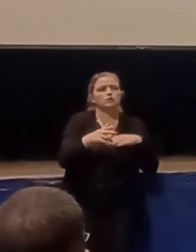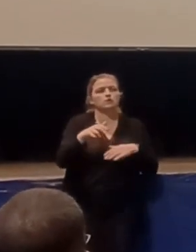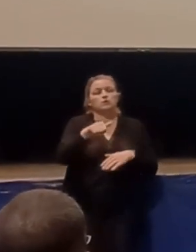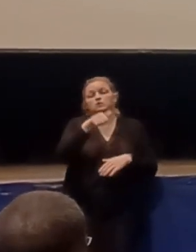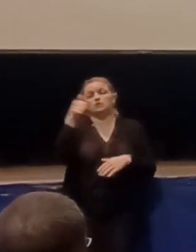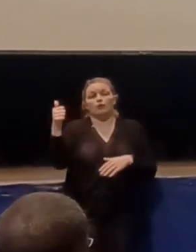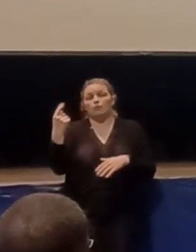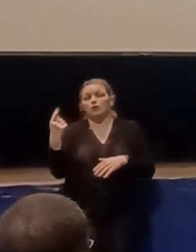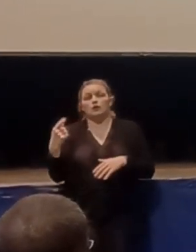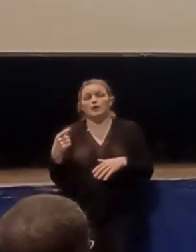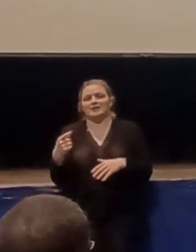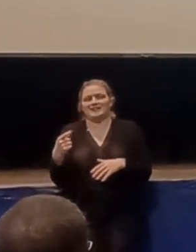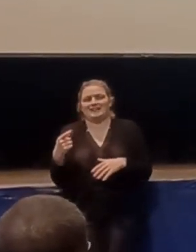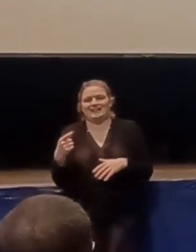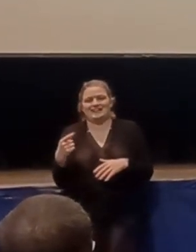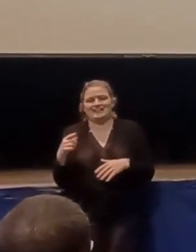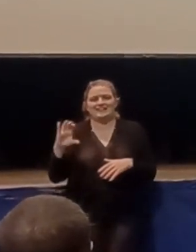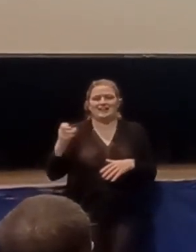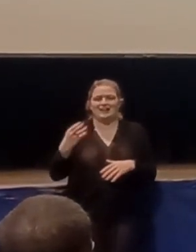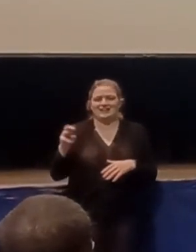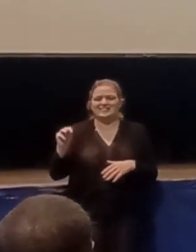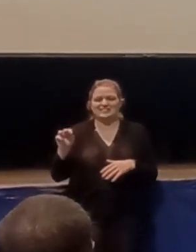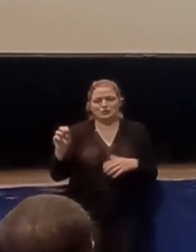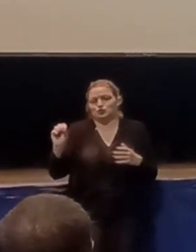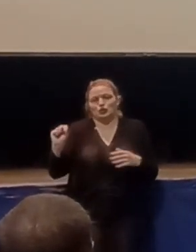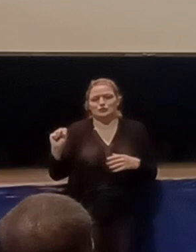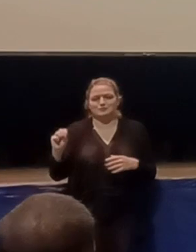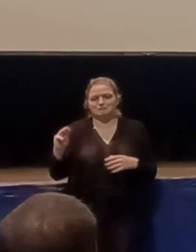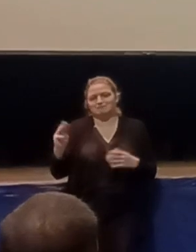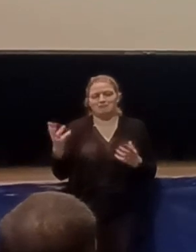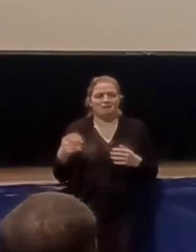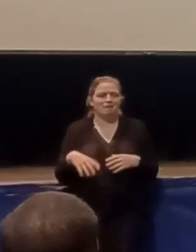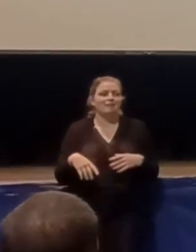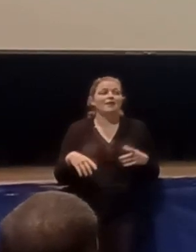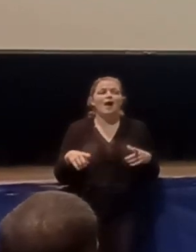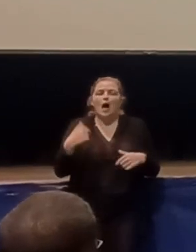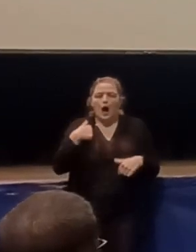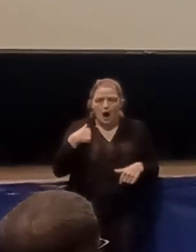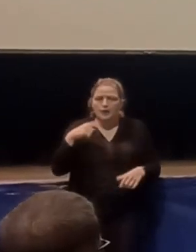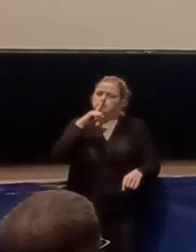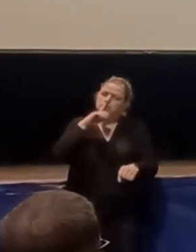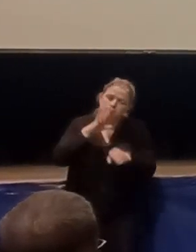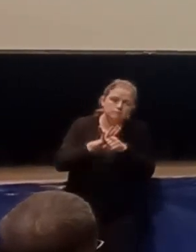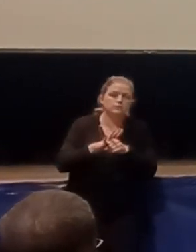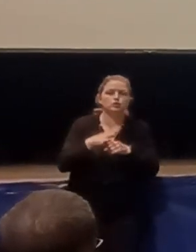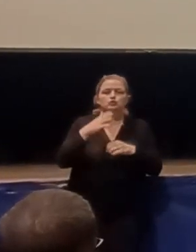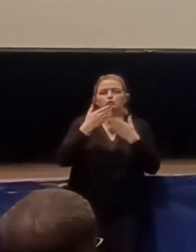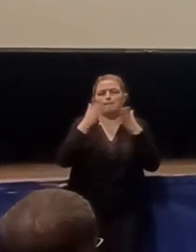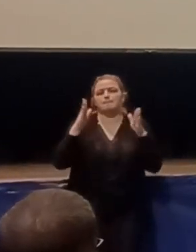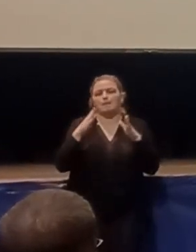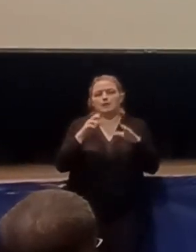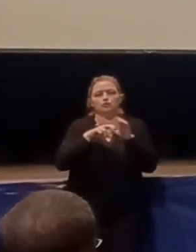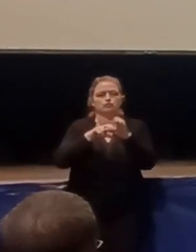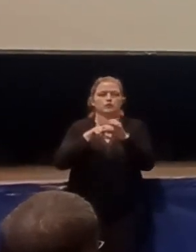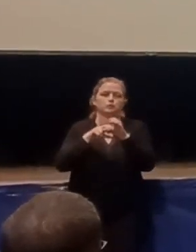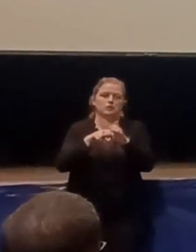House, and the concept drawings for the Green Line extension. I am dedicated to public